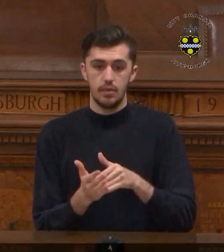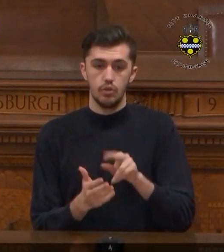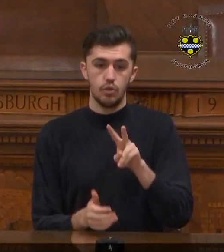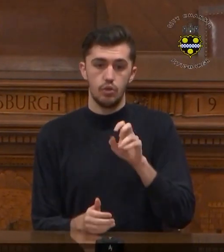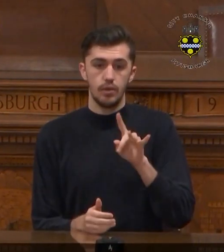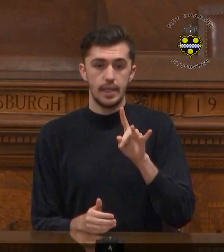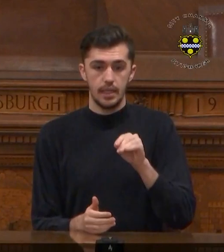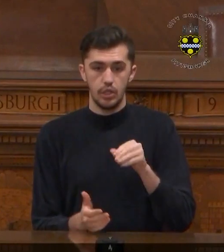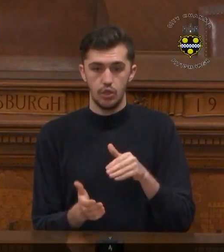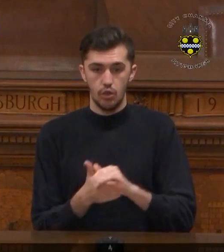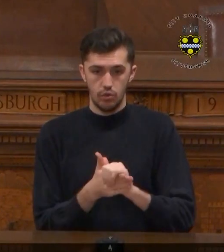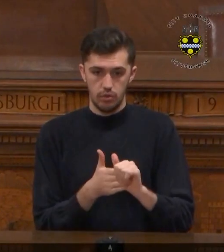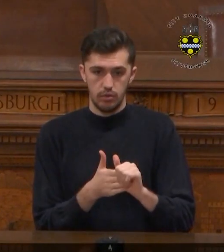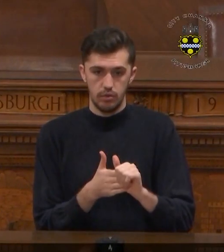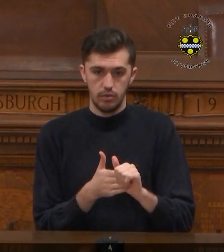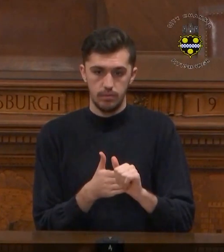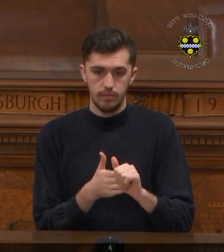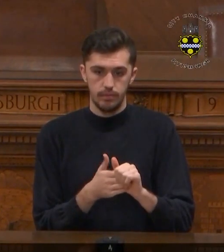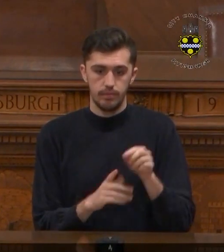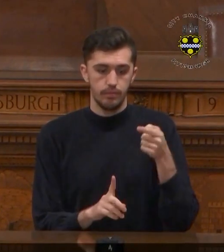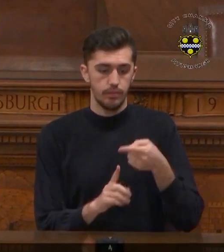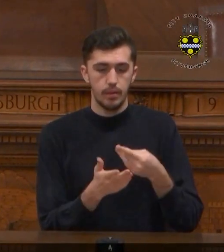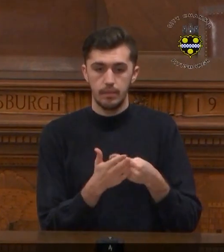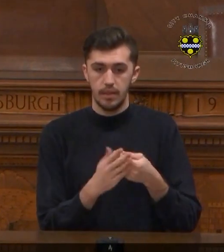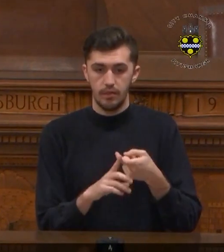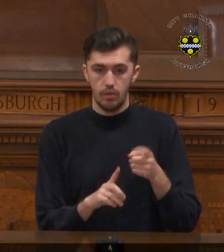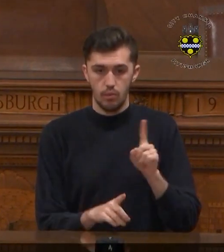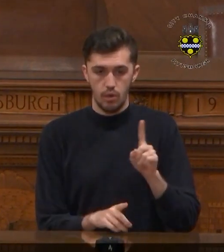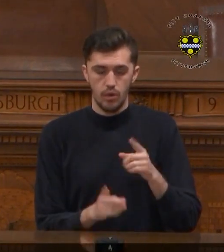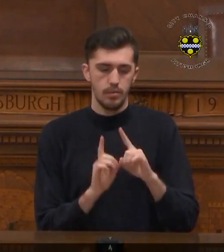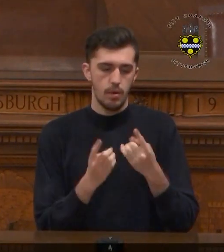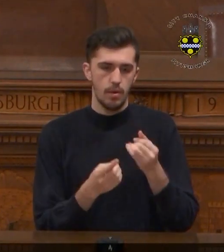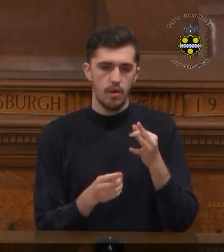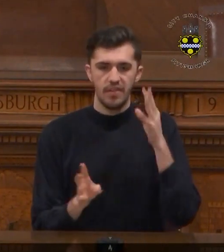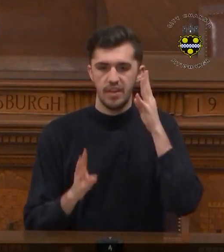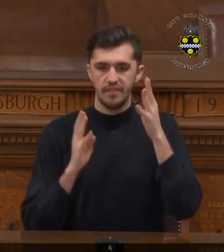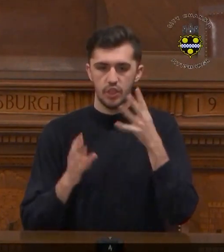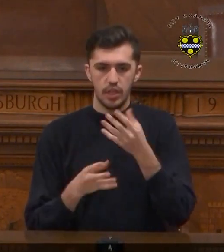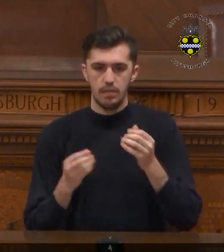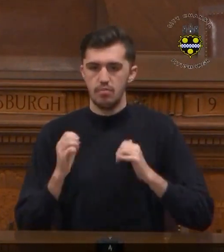$46,280 and payable from the Department of Innovation and Performance.